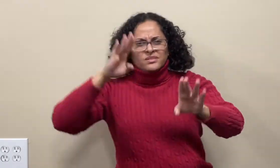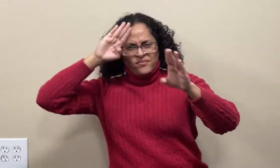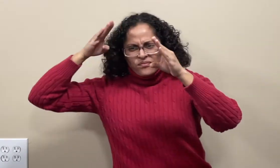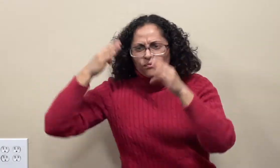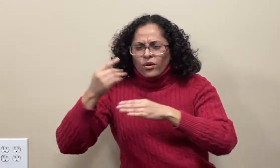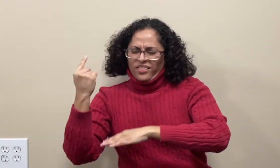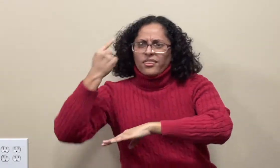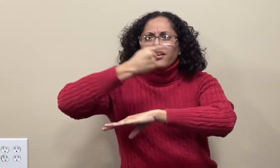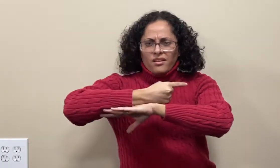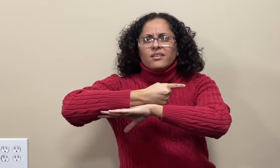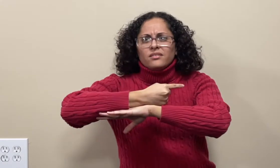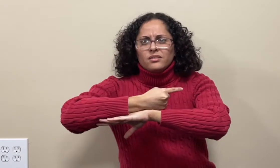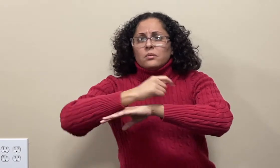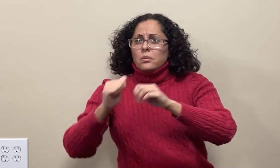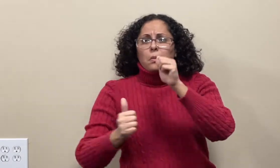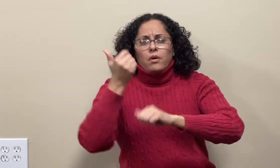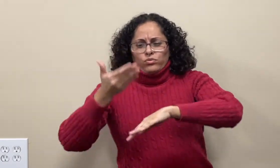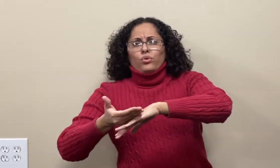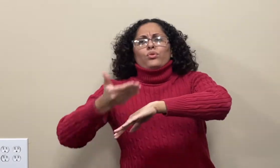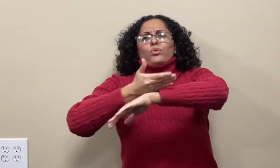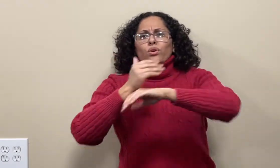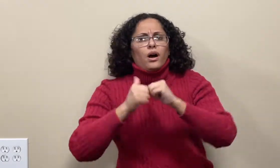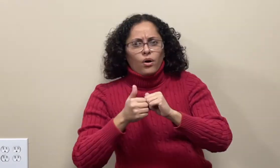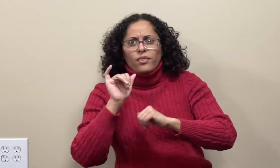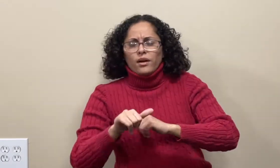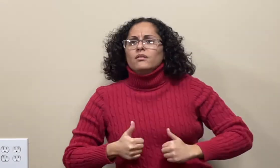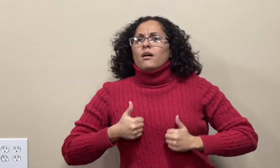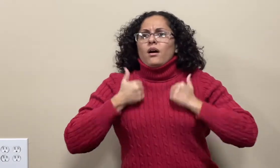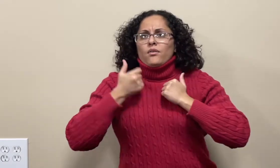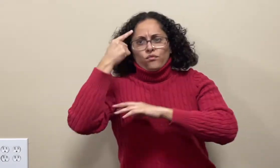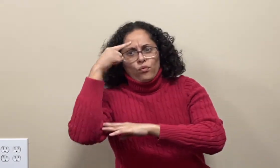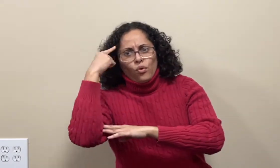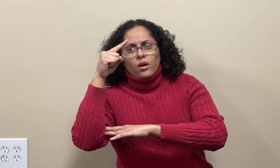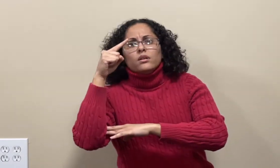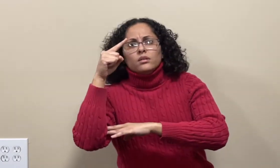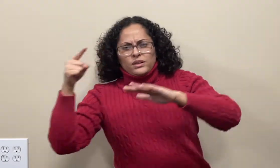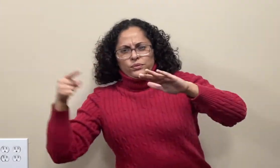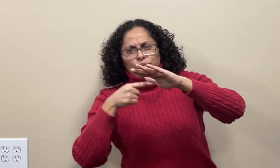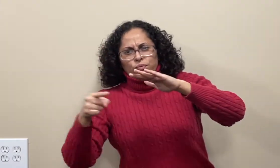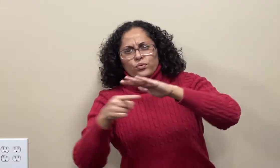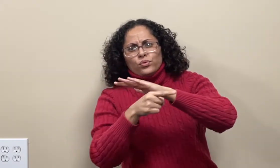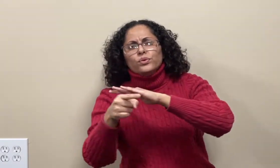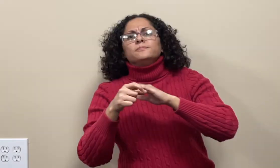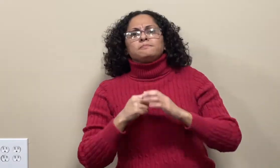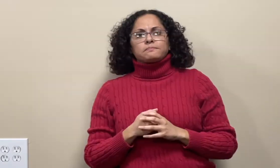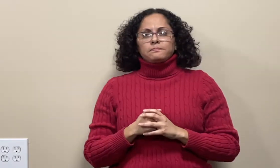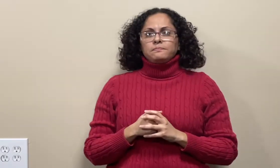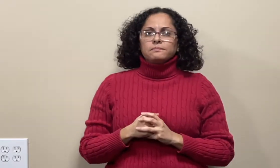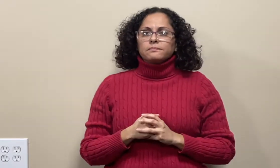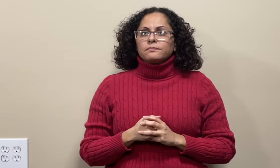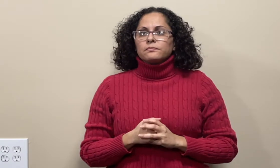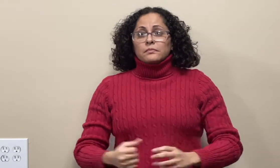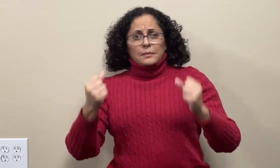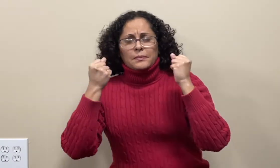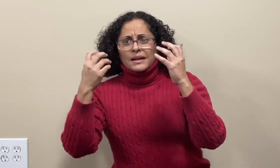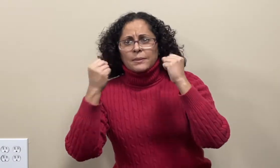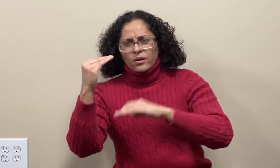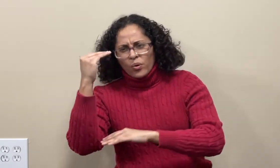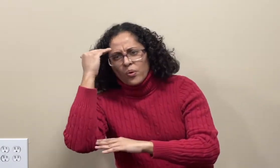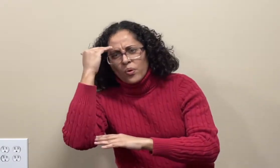The worldwide community has spent the day focused on ways to improve the lives of refugees. Most of us know that